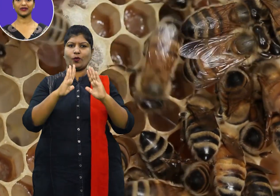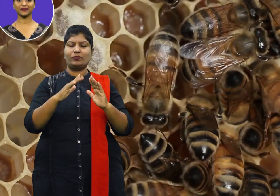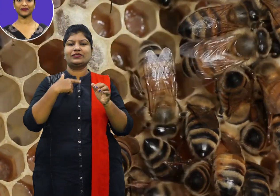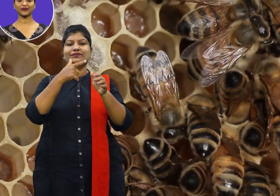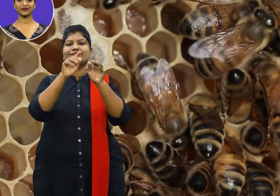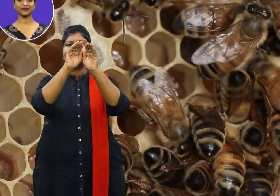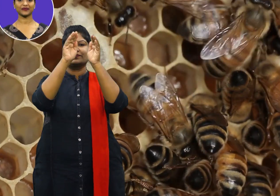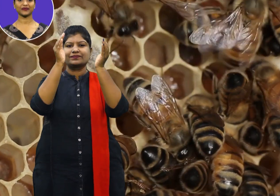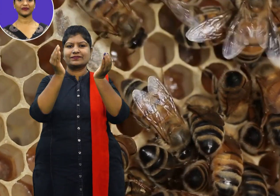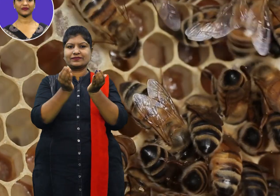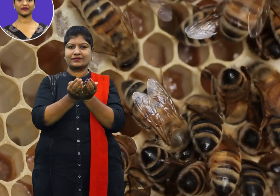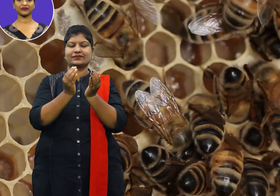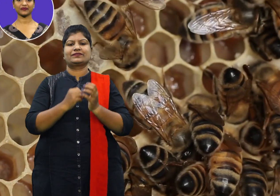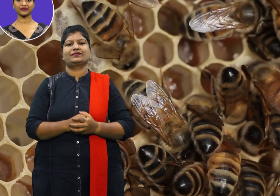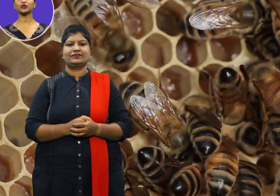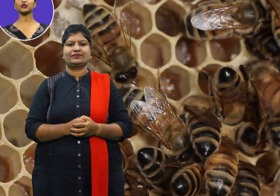honeycomb,